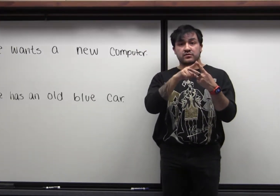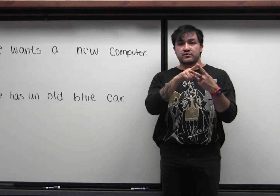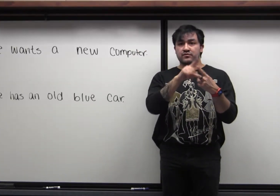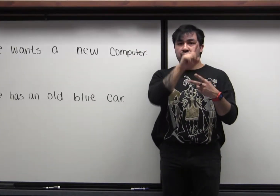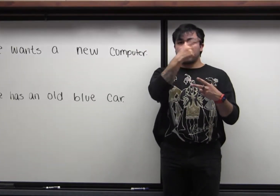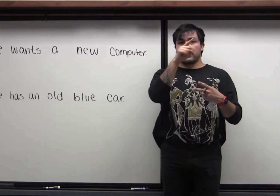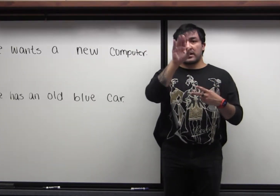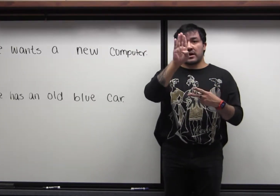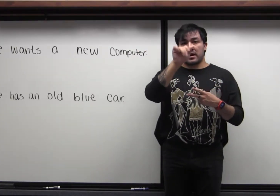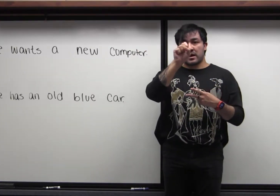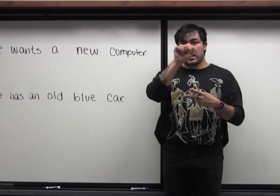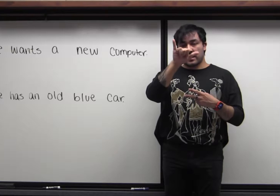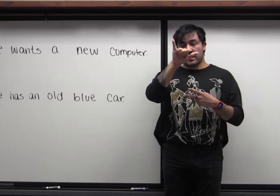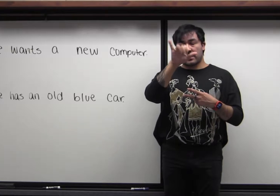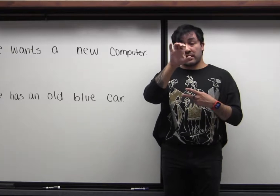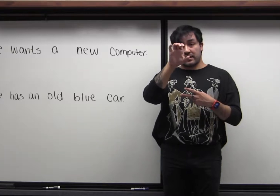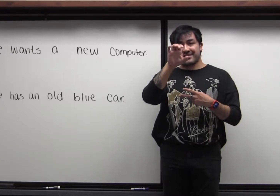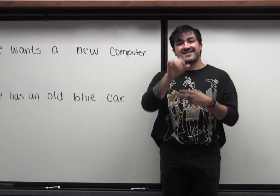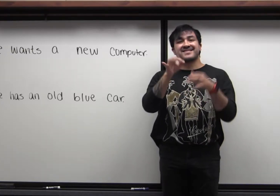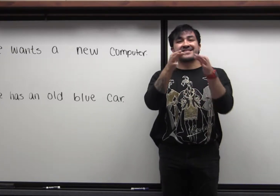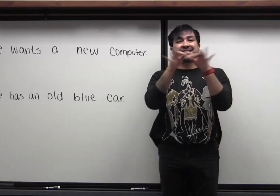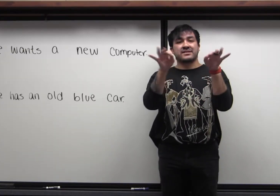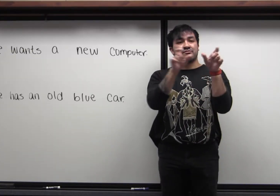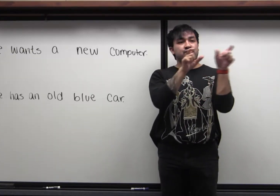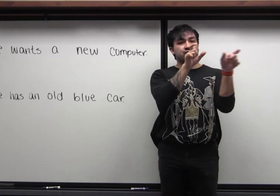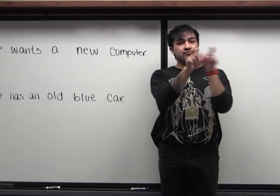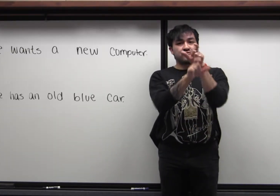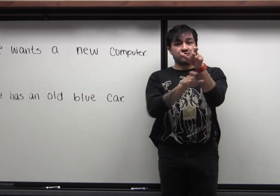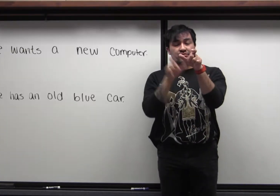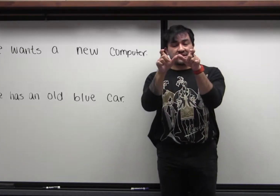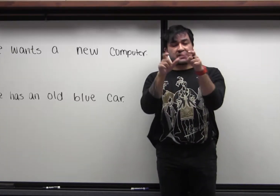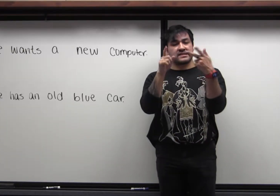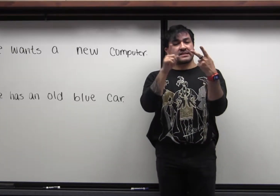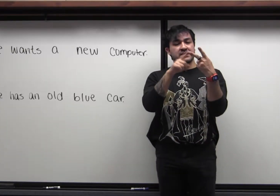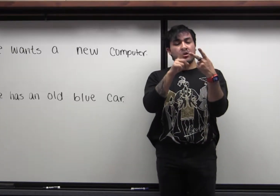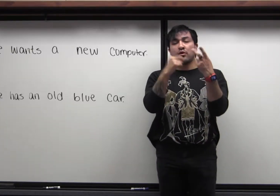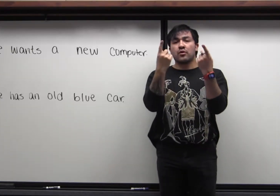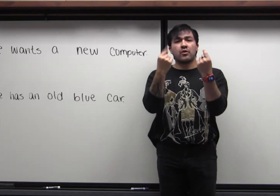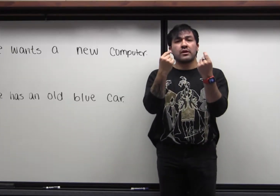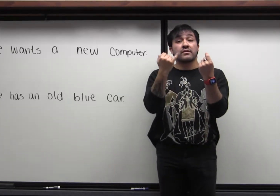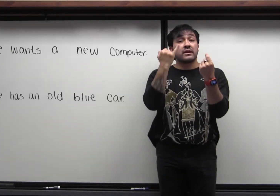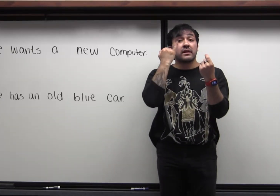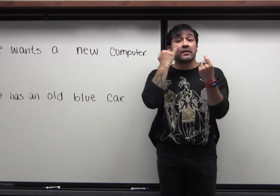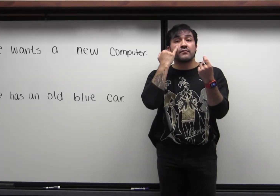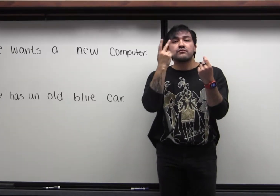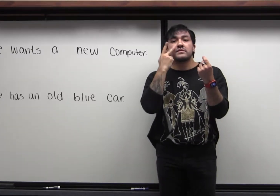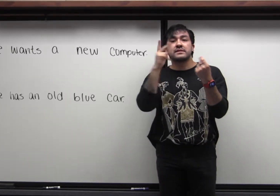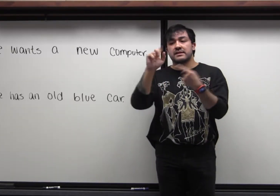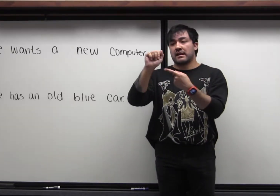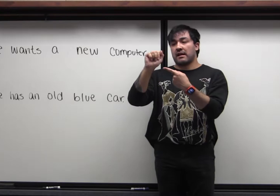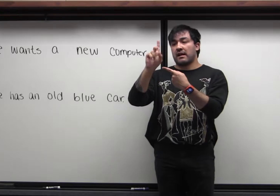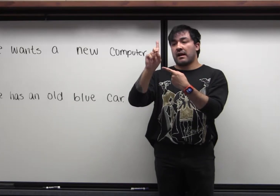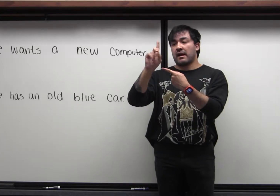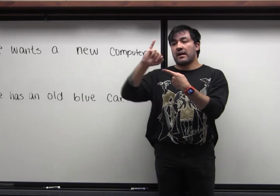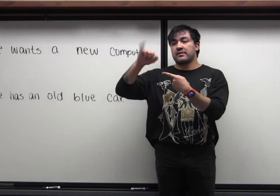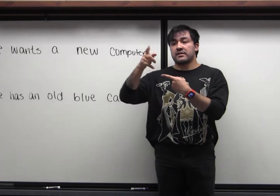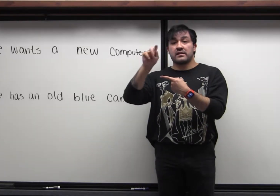focused on two things. First, what is the basic, added a Y in there, basic structure. And two, if you see